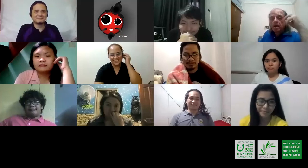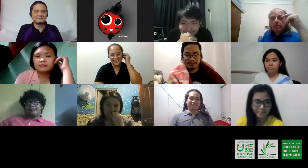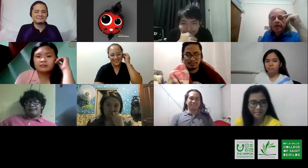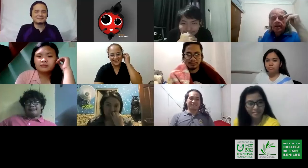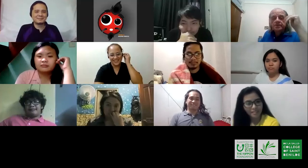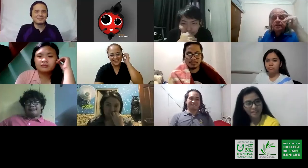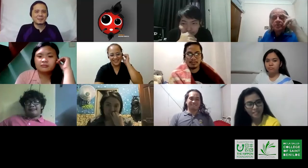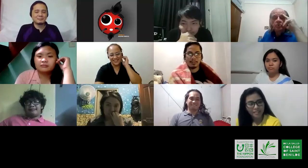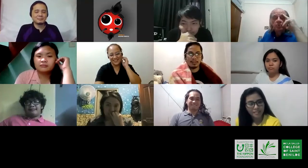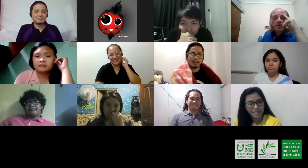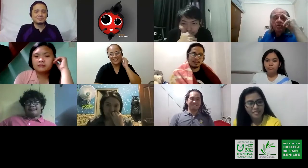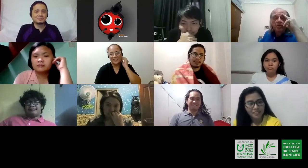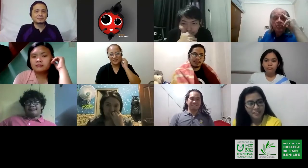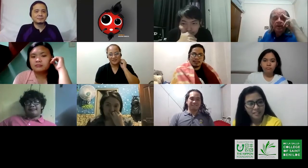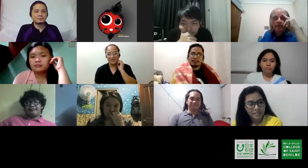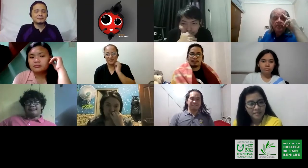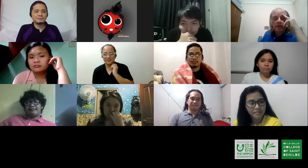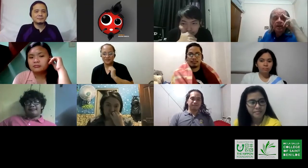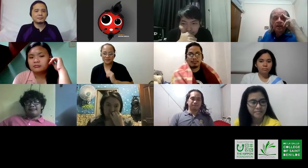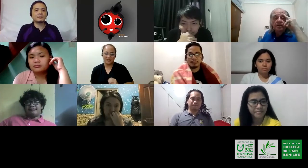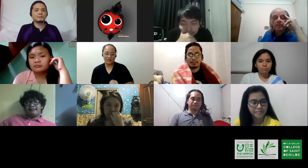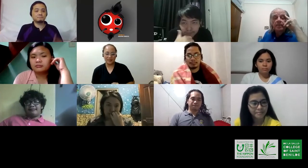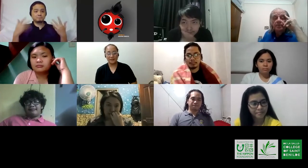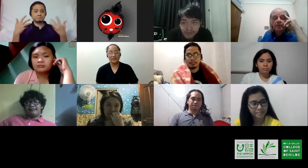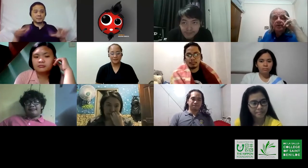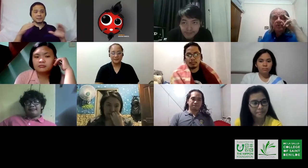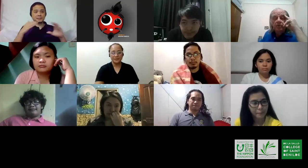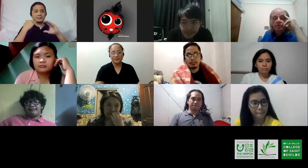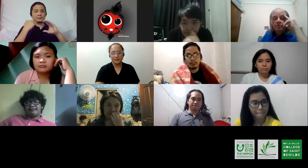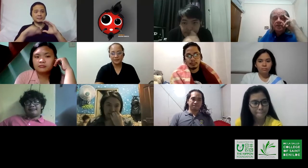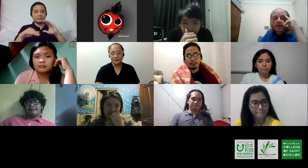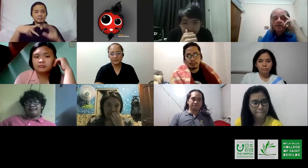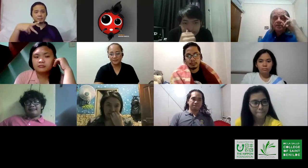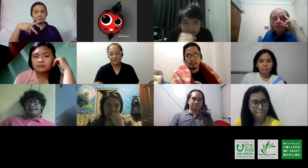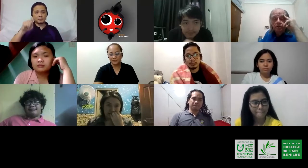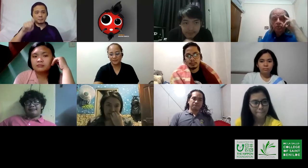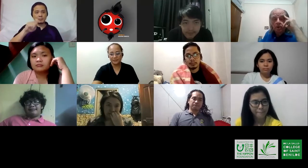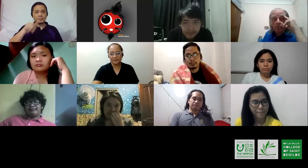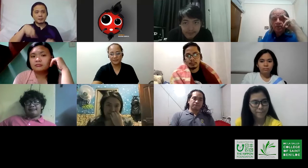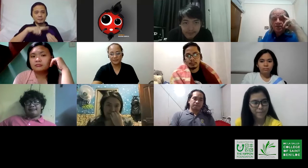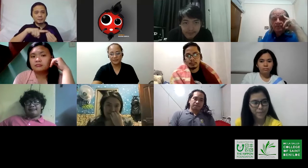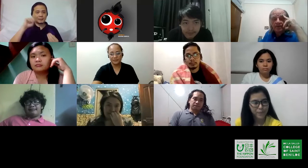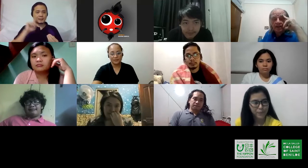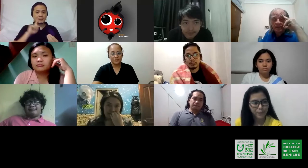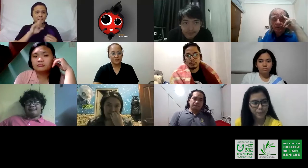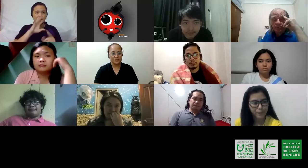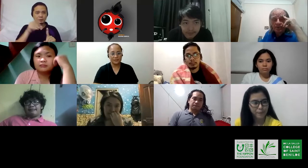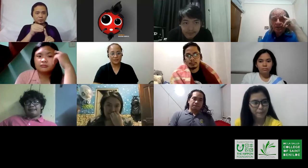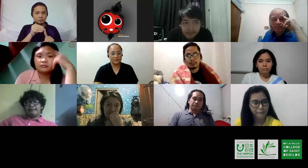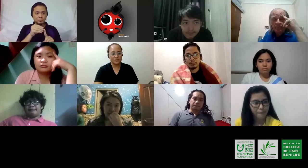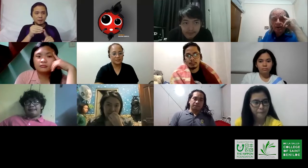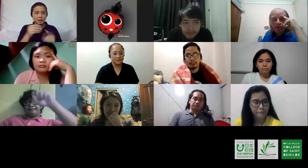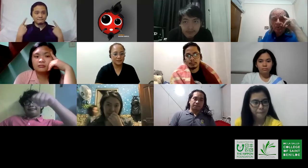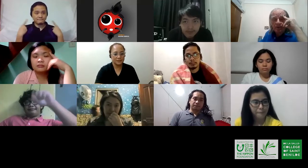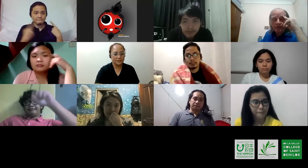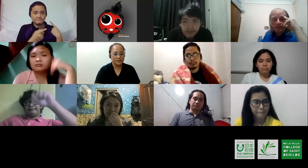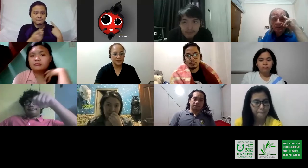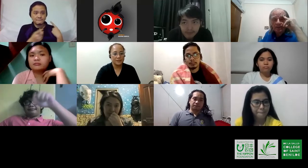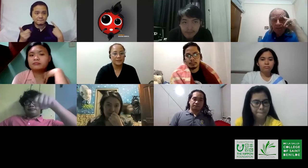Okay, I sent you a PowerPoint again about the deaf cultures class. Did you all receive that? You received the PowerPoint?